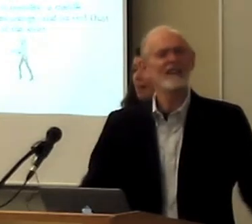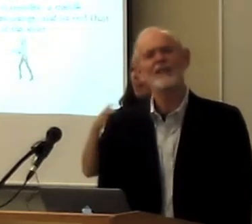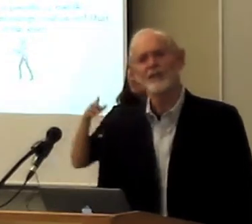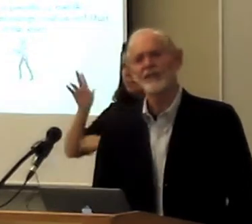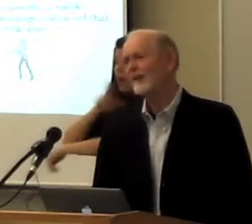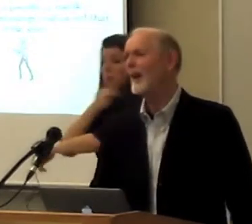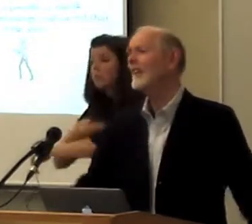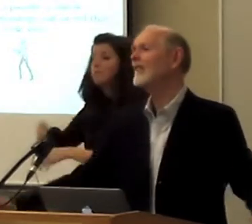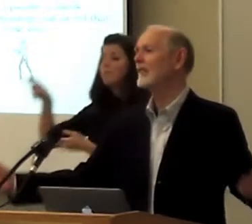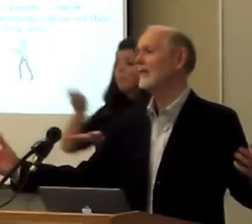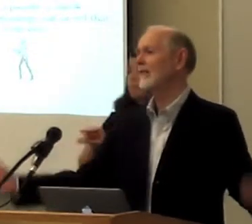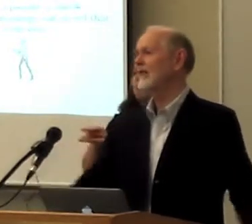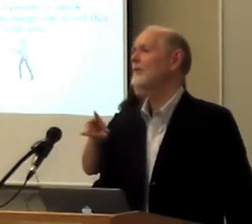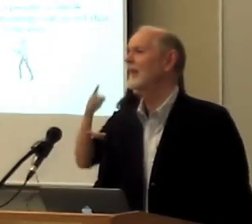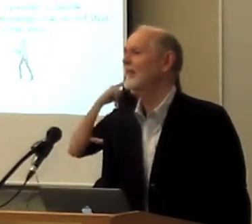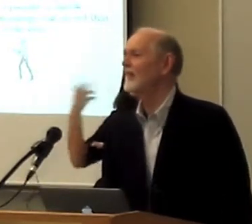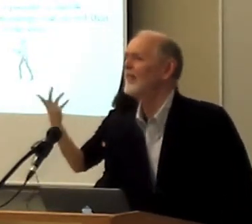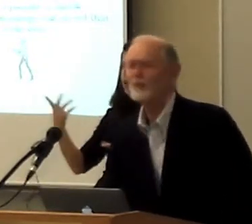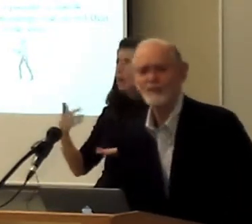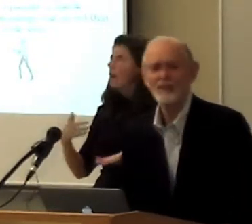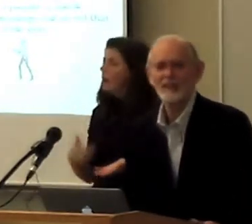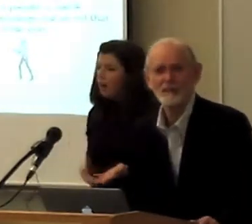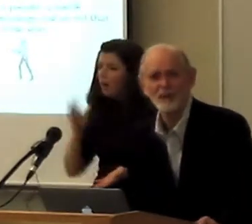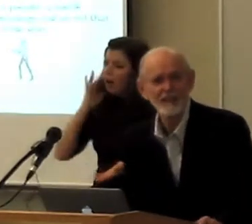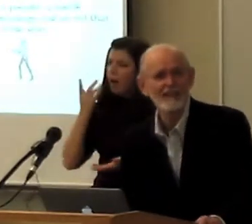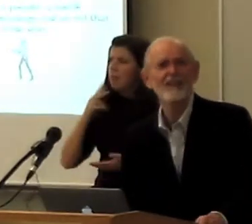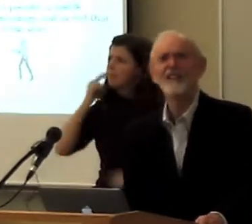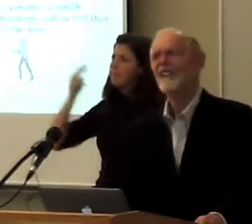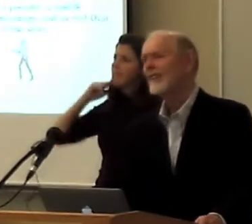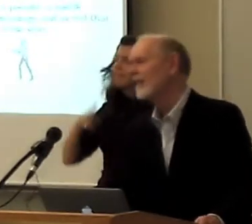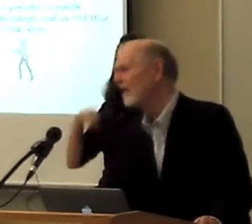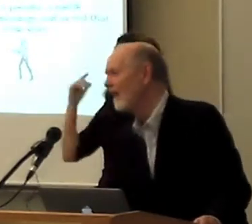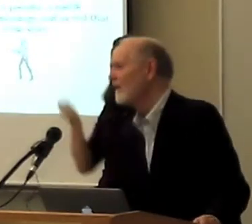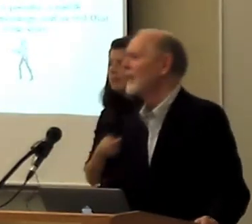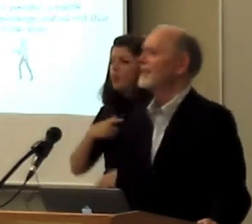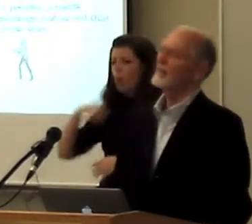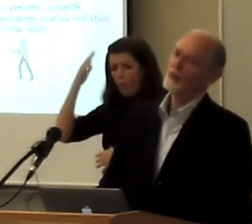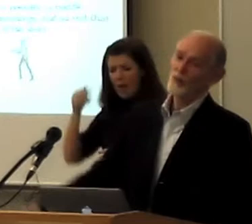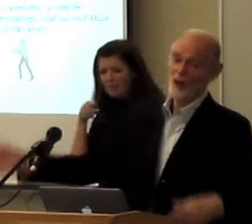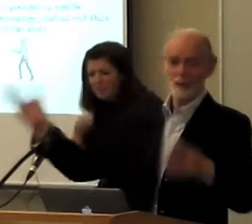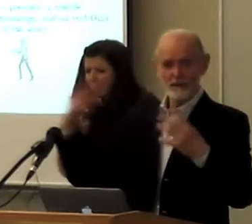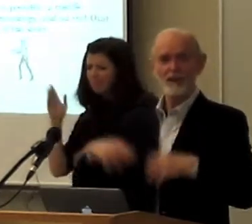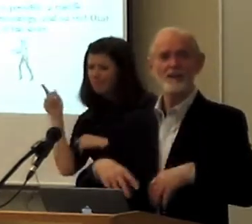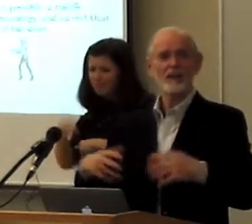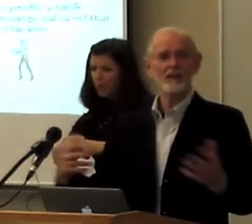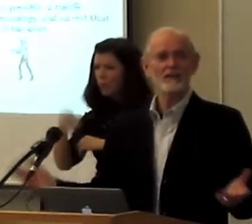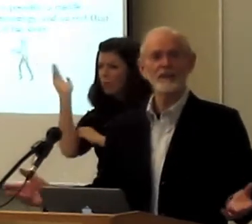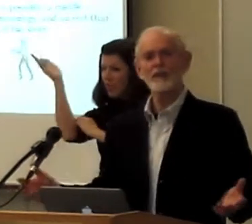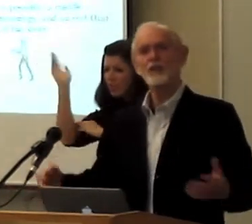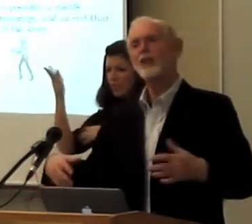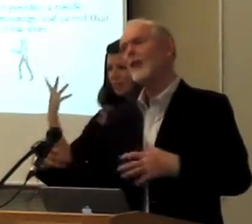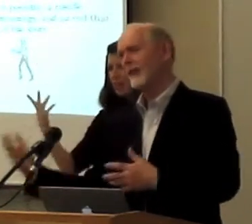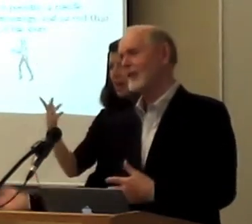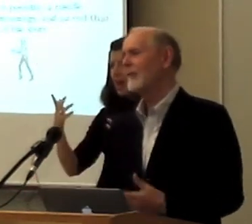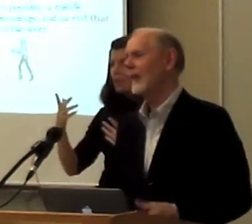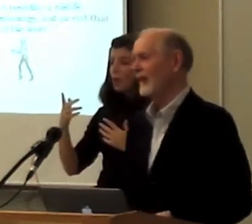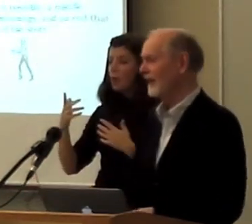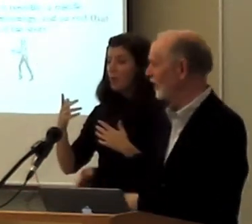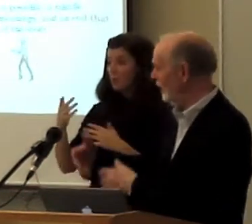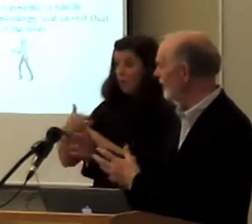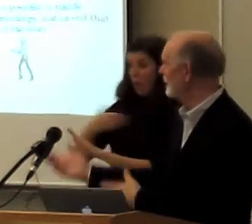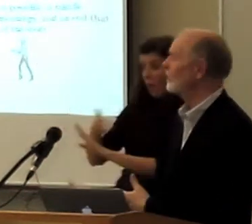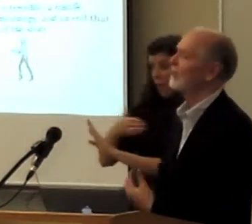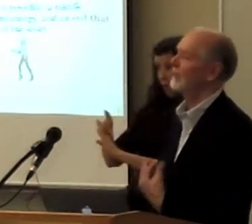hospital bed thinking, oh shit, if I hadn't gone to that stupid lecture, I wouldn't be in this pain now. Oh. So how you feel about this event is changed